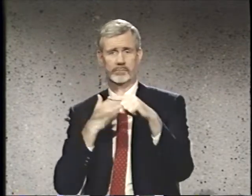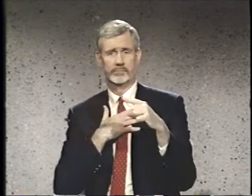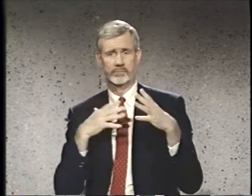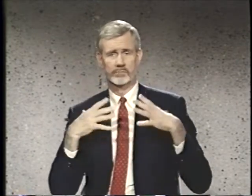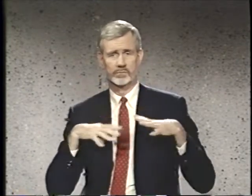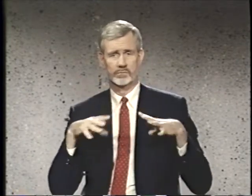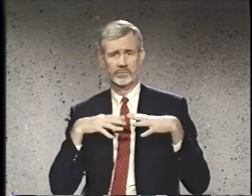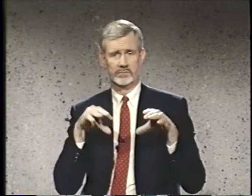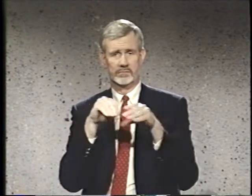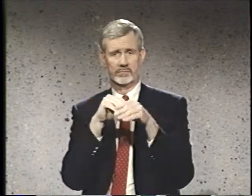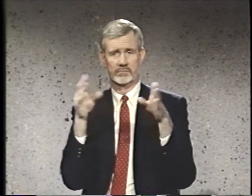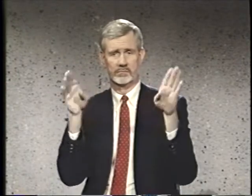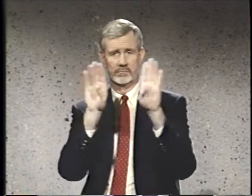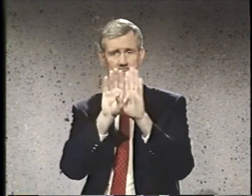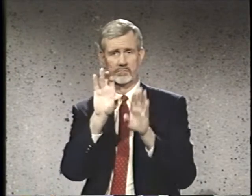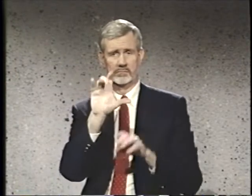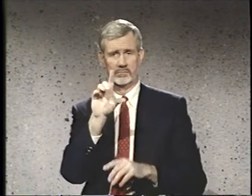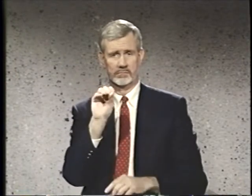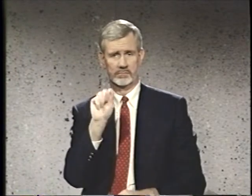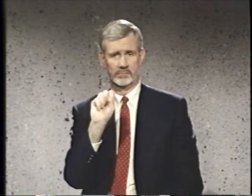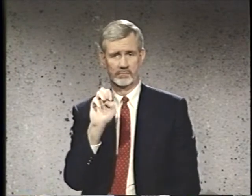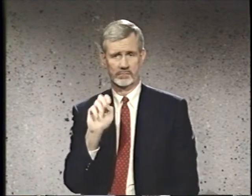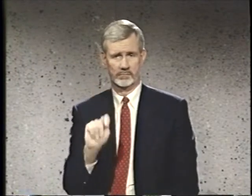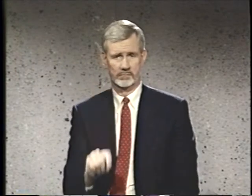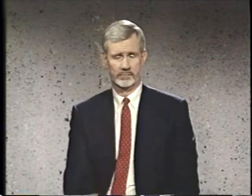I hung my clothes in the closet.